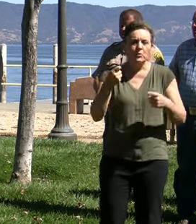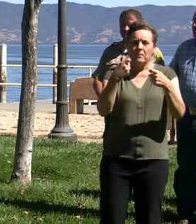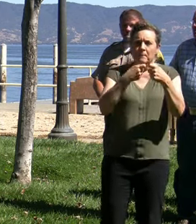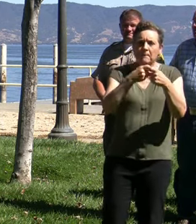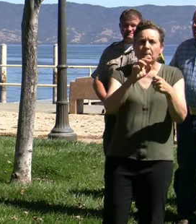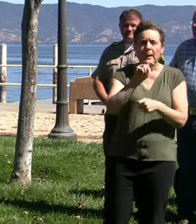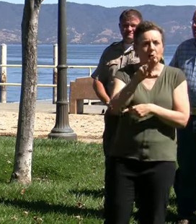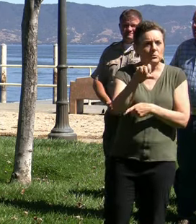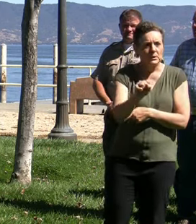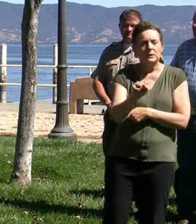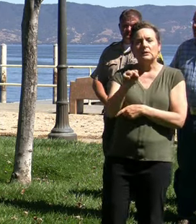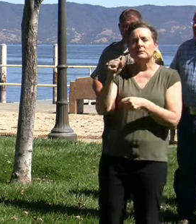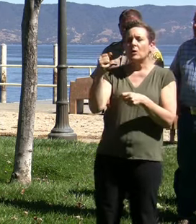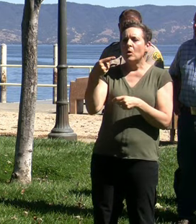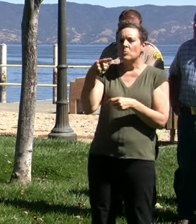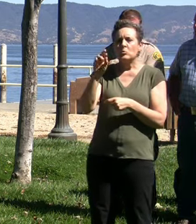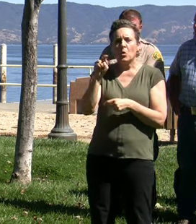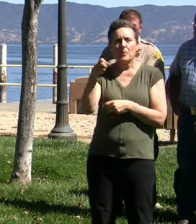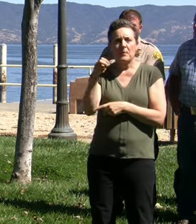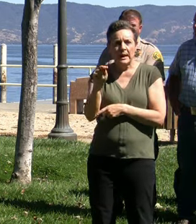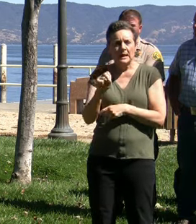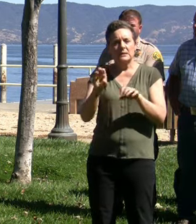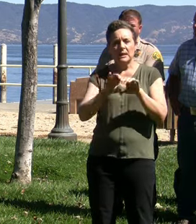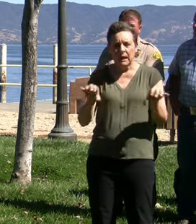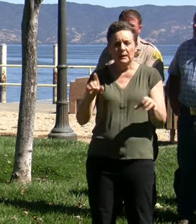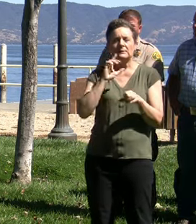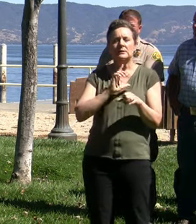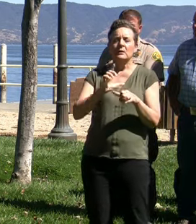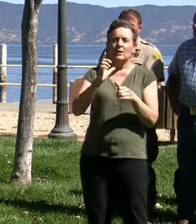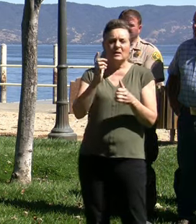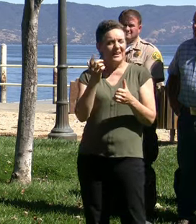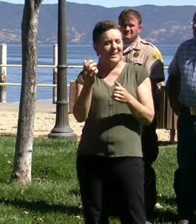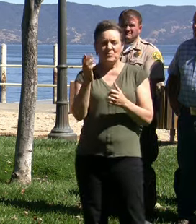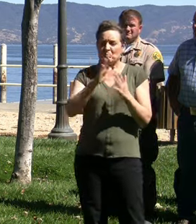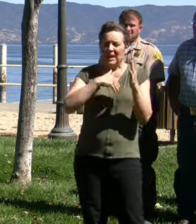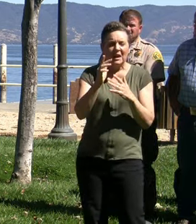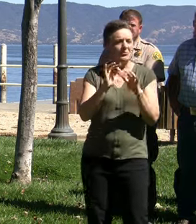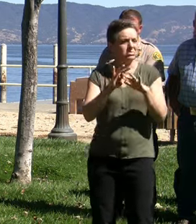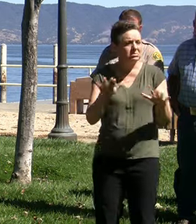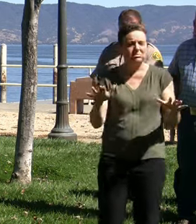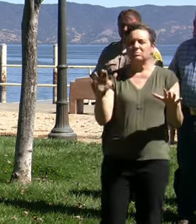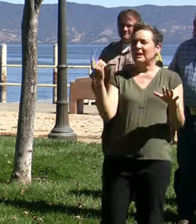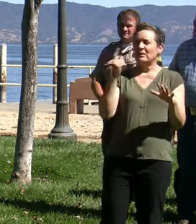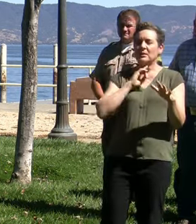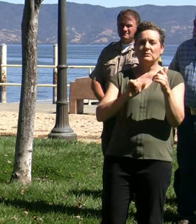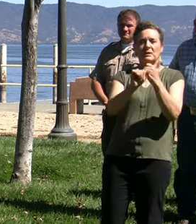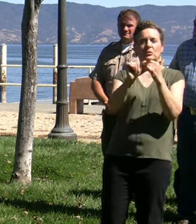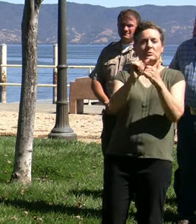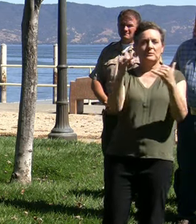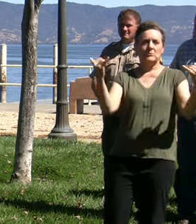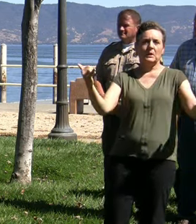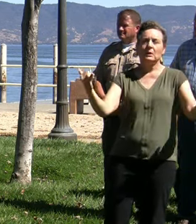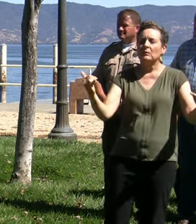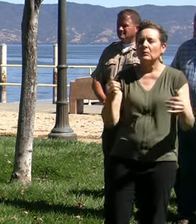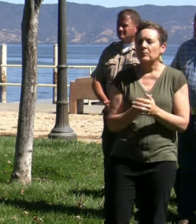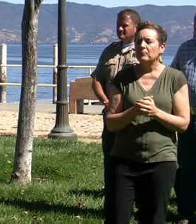tanks, damaged containers of solvents, other household waste, anything that poses an immediate hazard to those who might